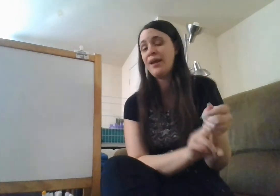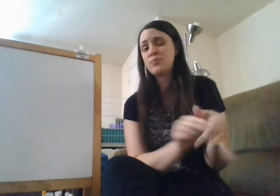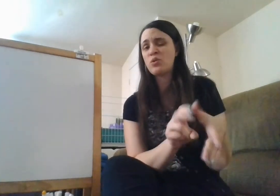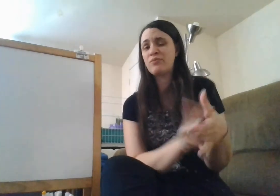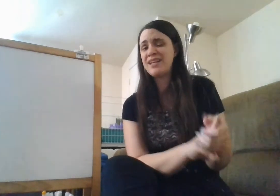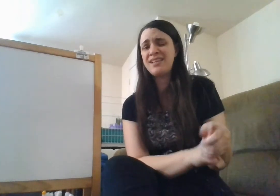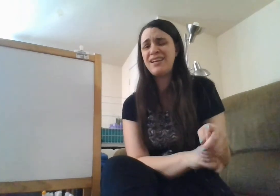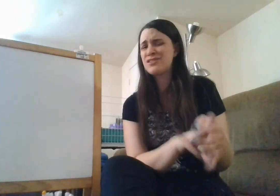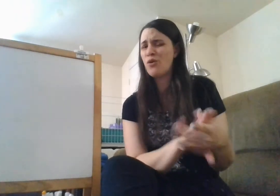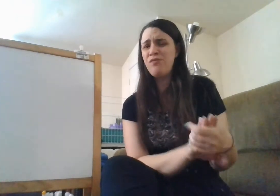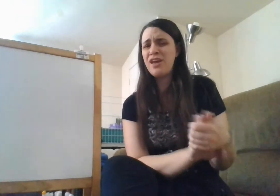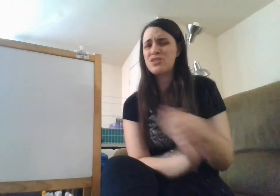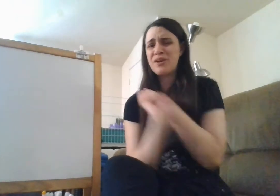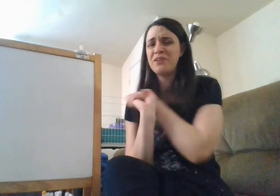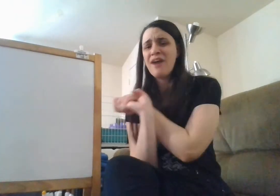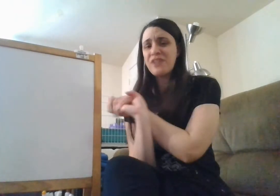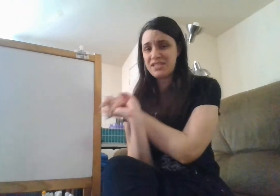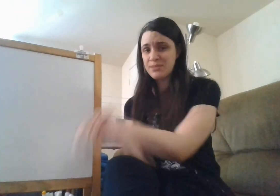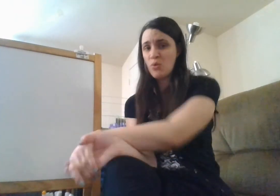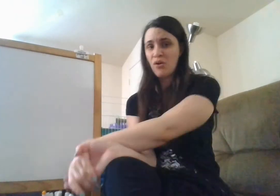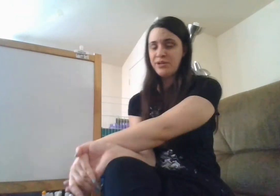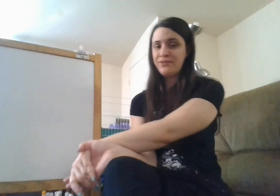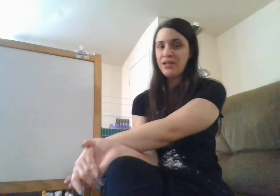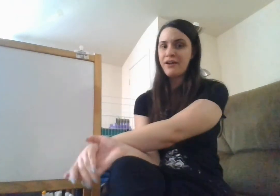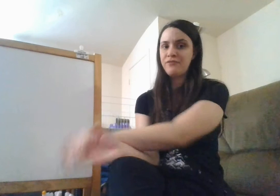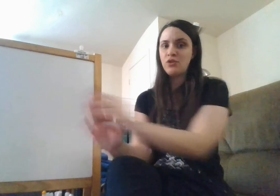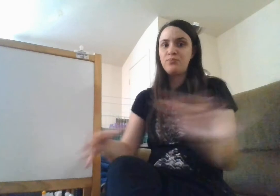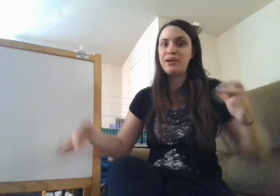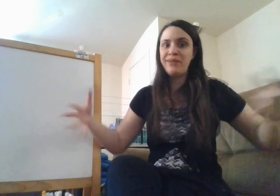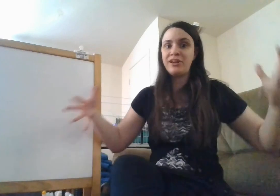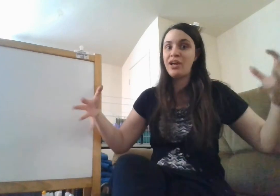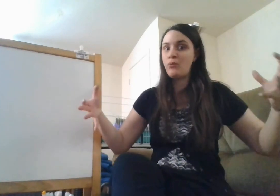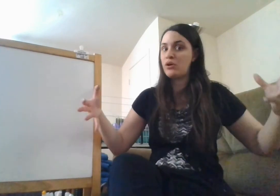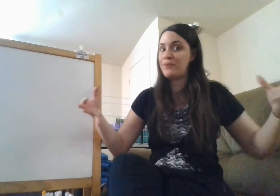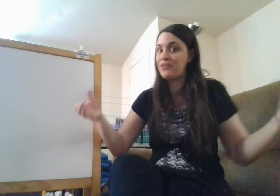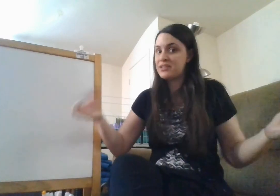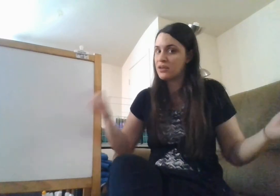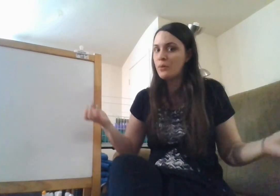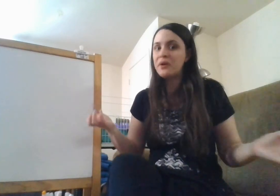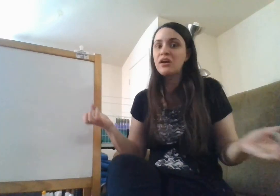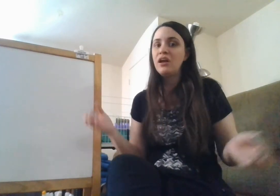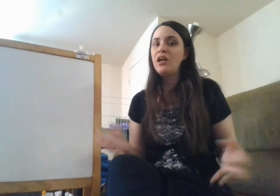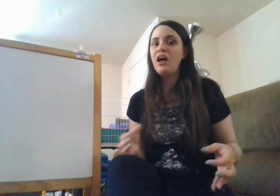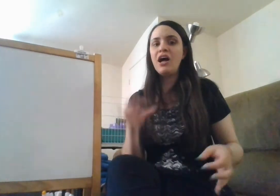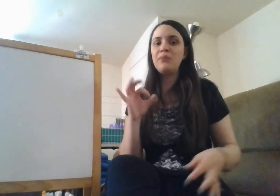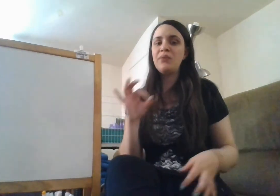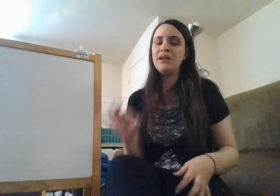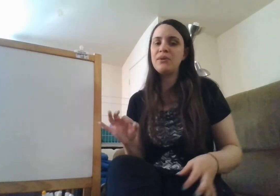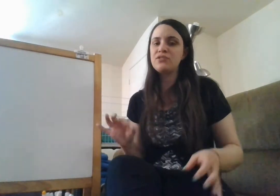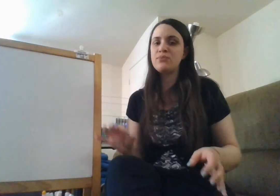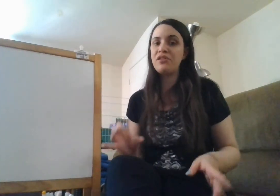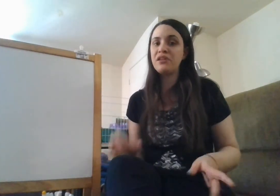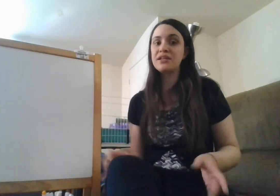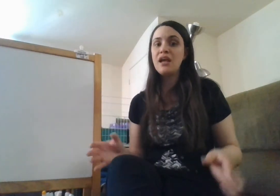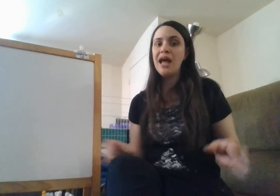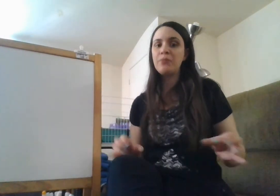grapes or raisins, goldfish, whatever you have that's small and you have a lot of. Don't bring me like a giant watermelon. That's not going to work. We need a bunch of small things. And what we're going